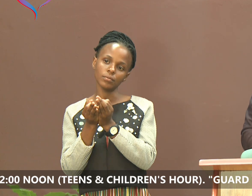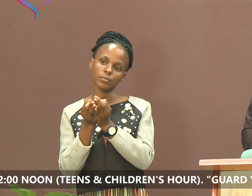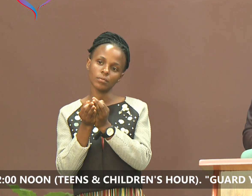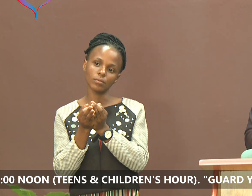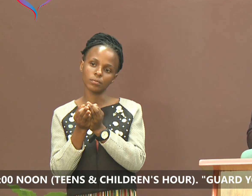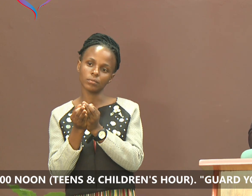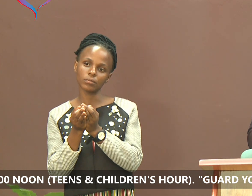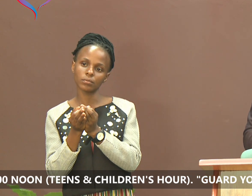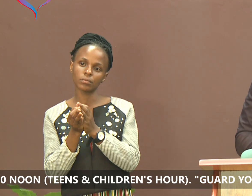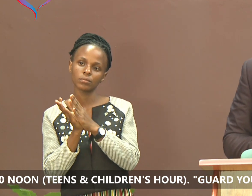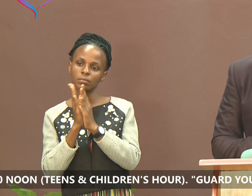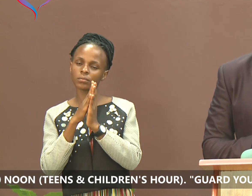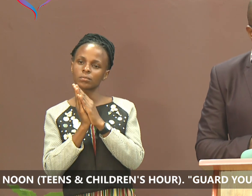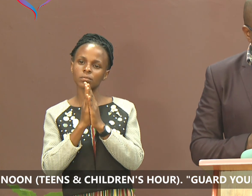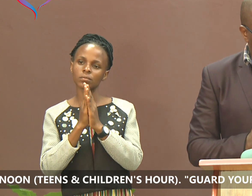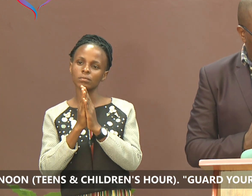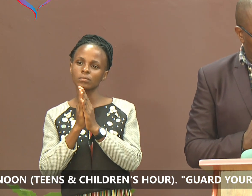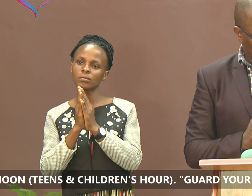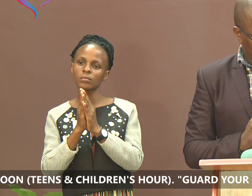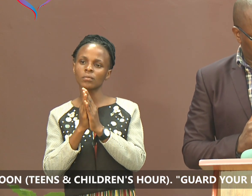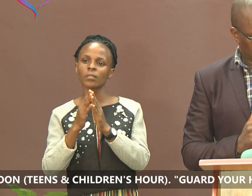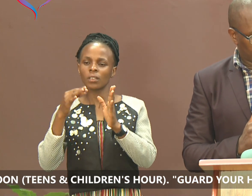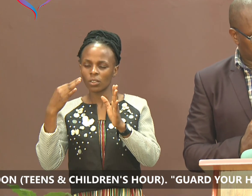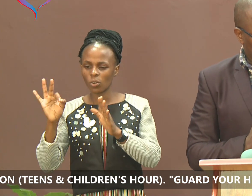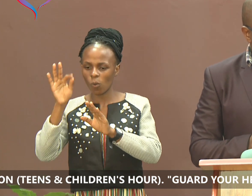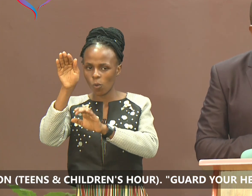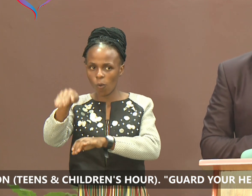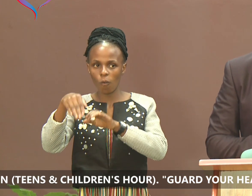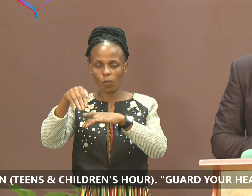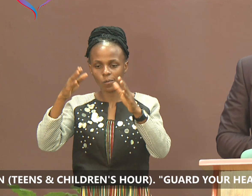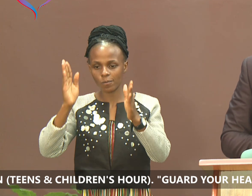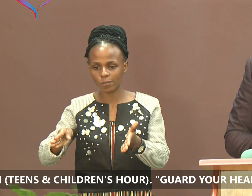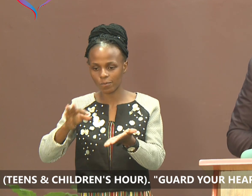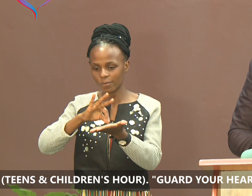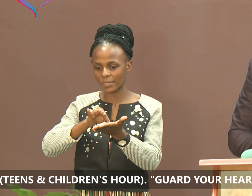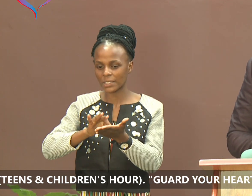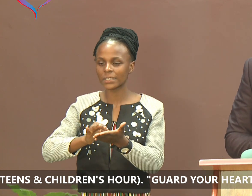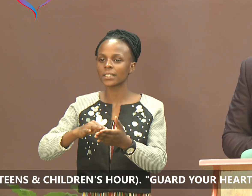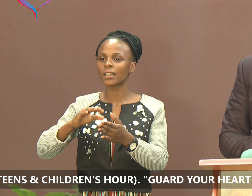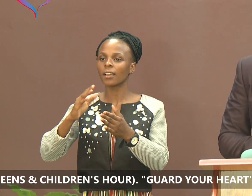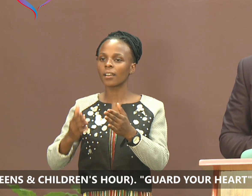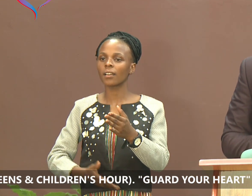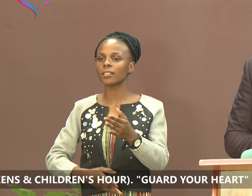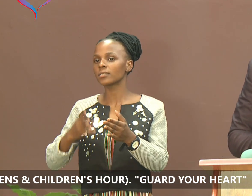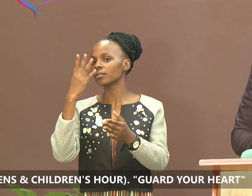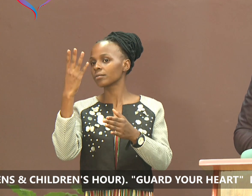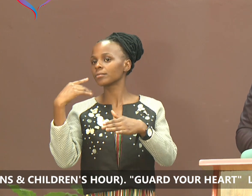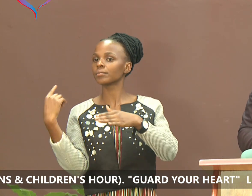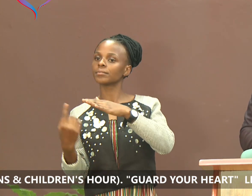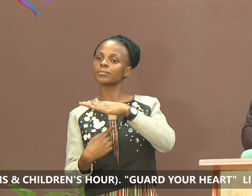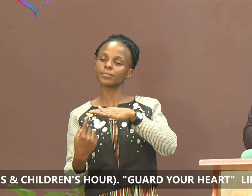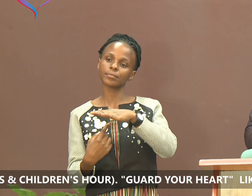The parable of the sower has four environments. Olugero luno olw'omusizi w'ensigo lulina embeera za mirundi